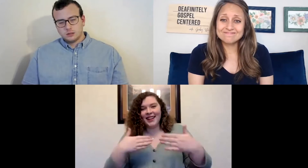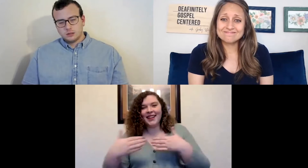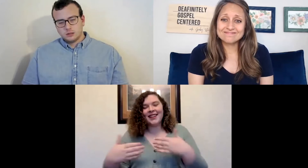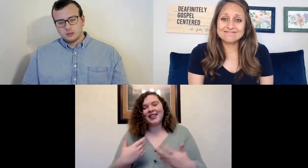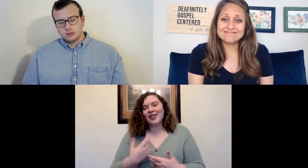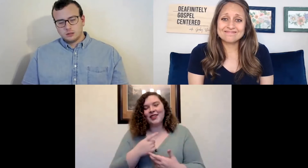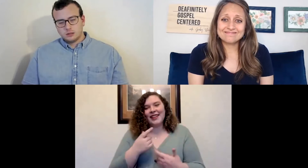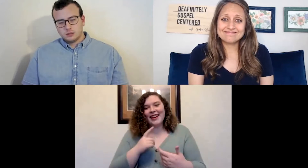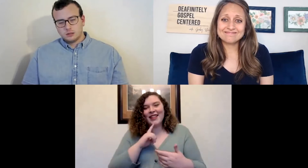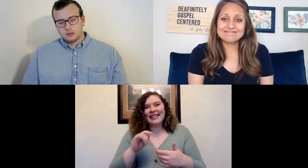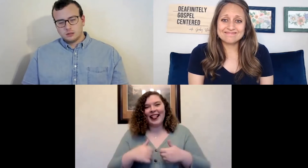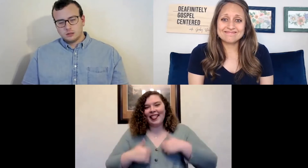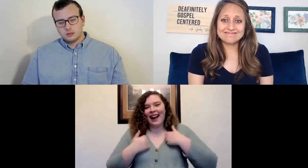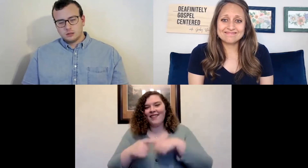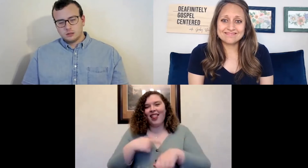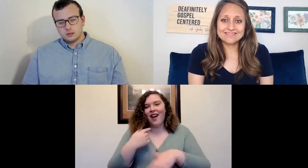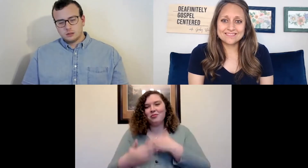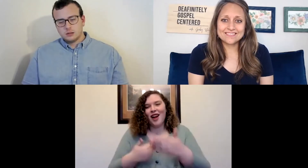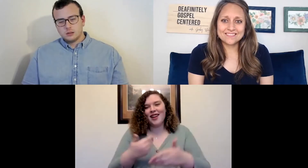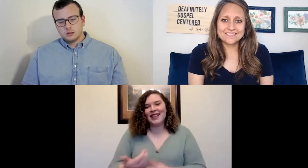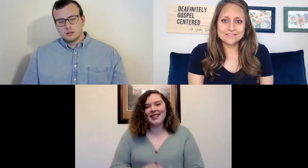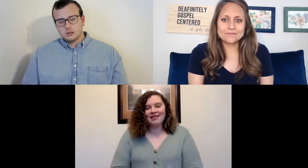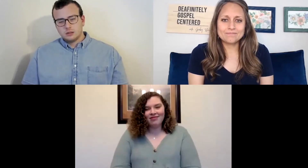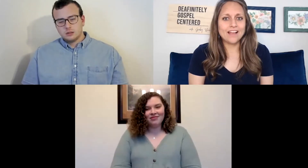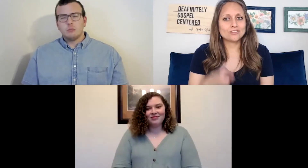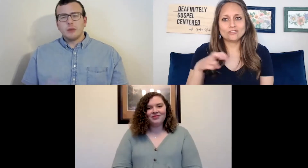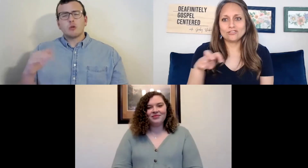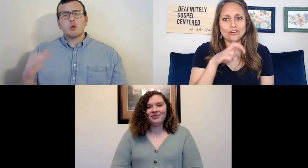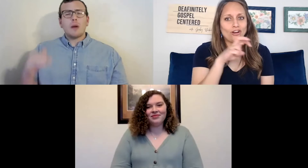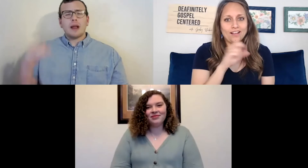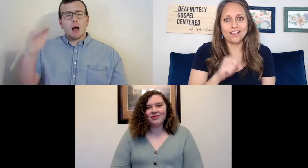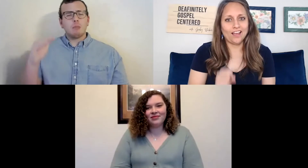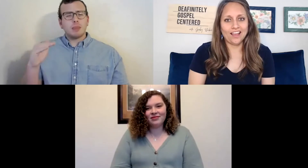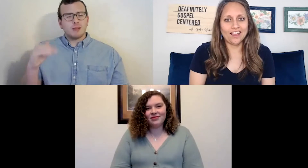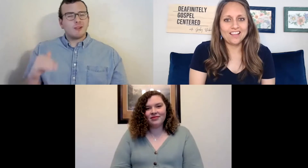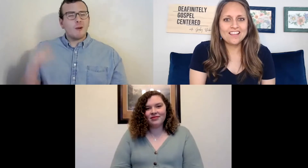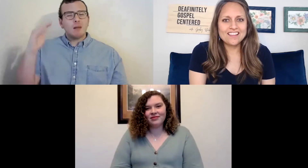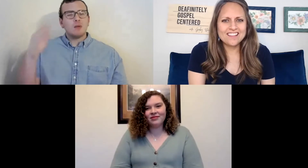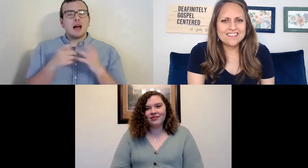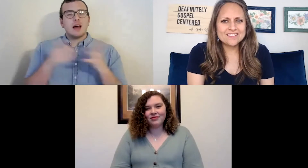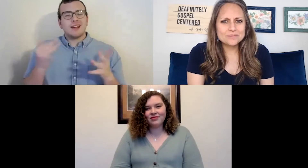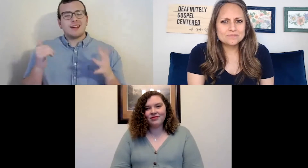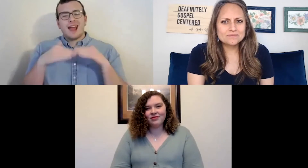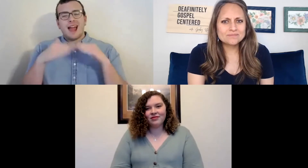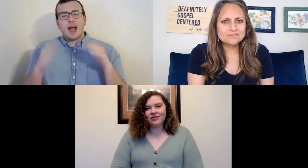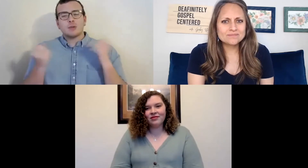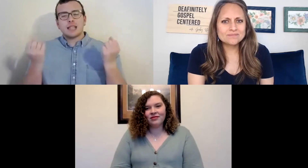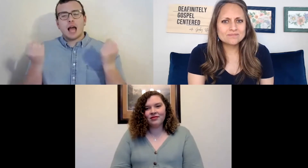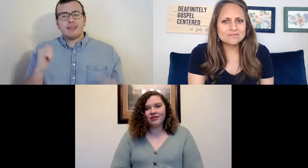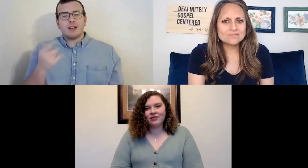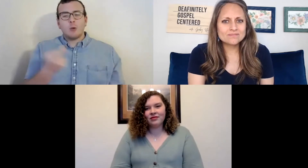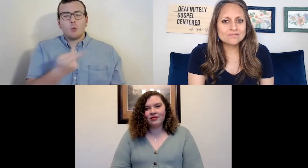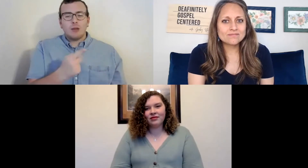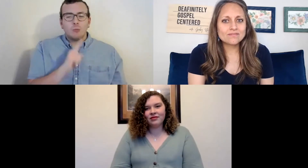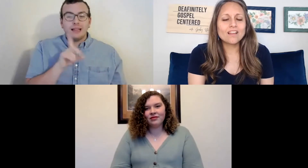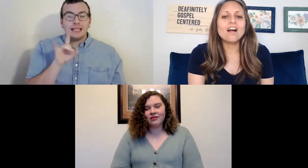we stand in relation to each other. Growing up, there was a lot of that's real life for you. It's a process. That for sure. Because